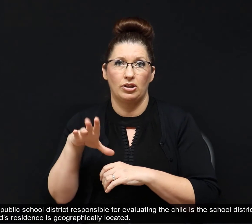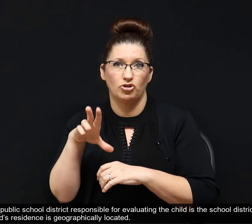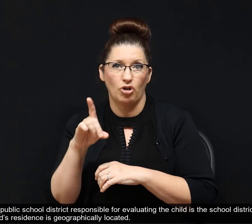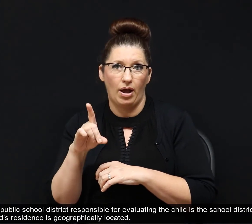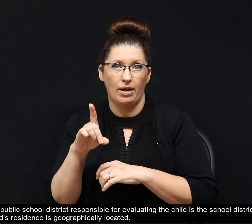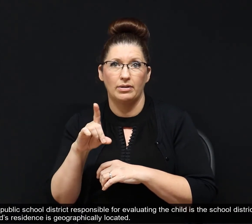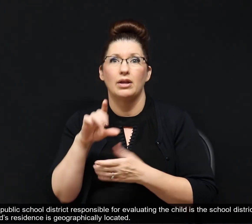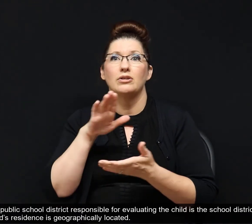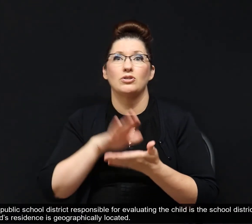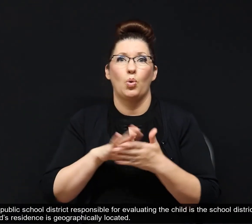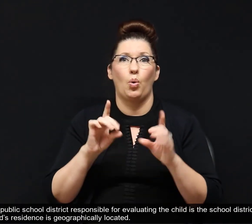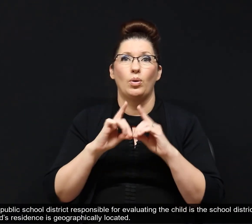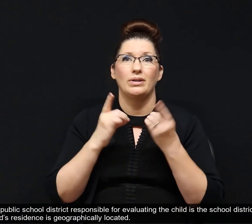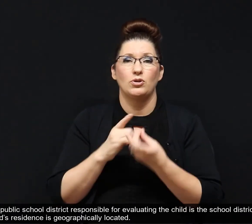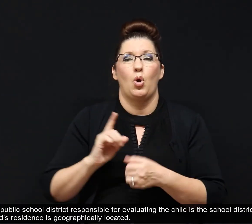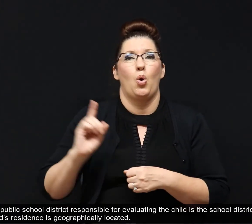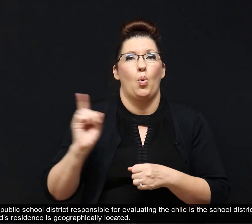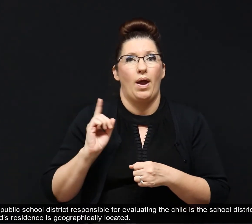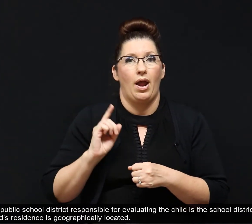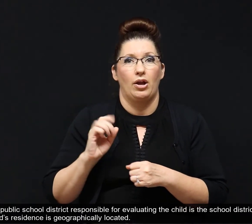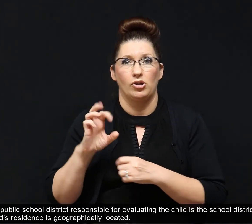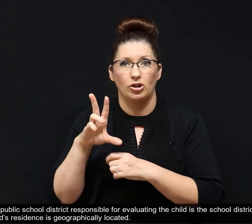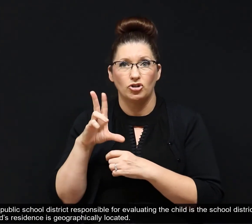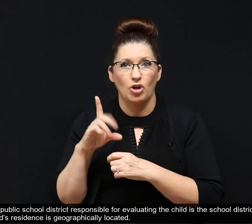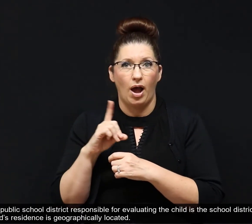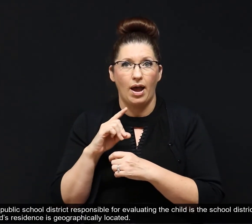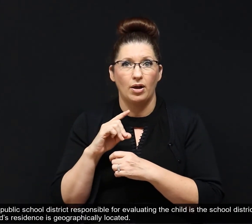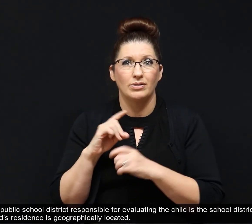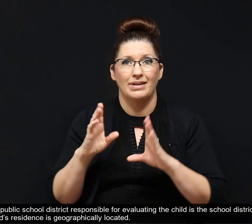child's residence is geographically located.